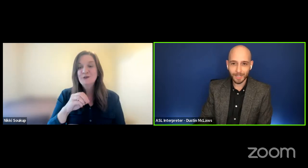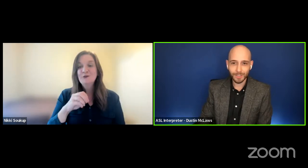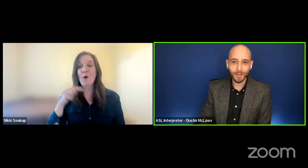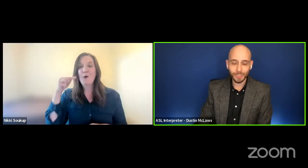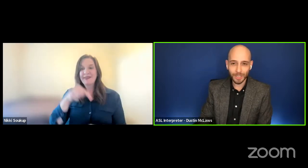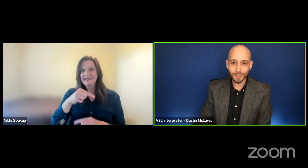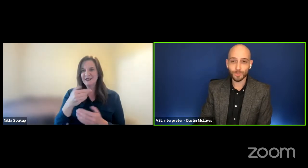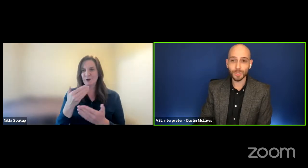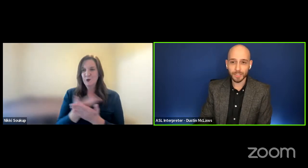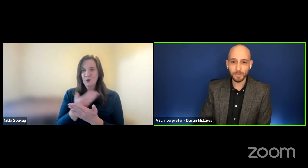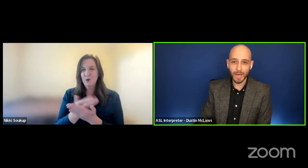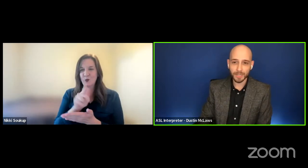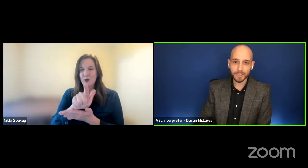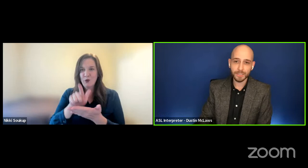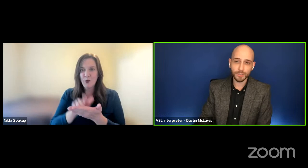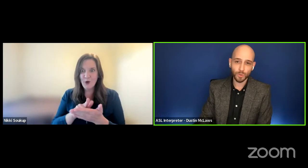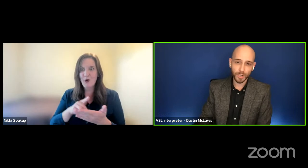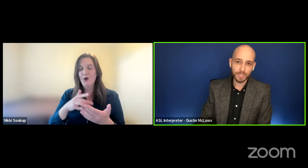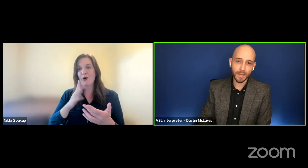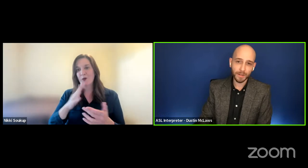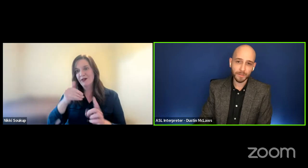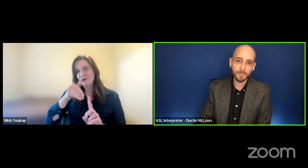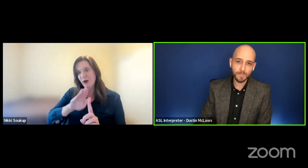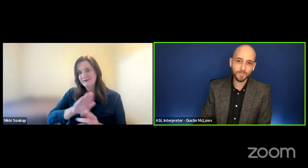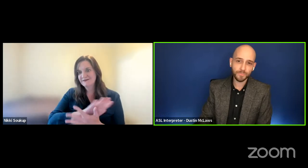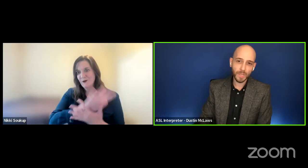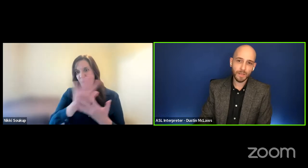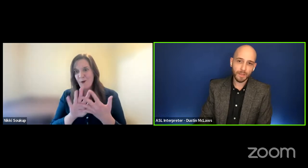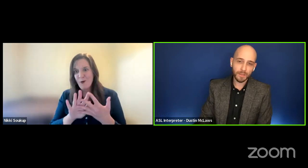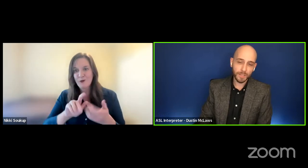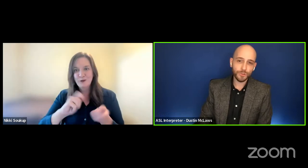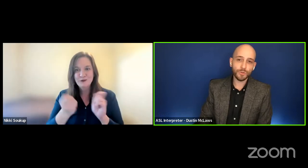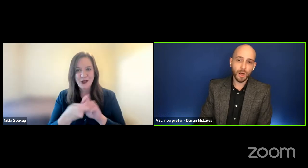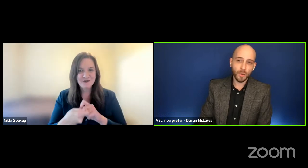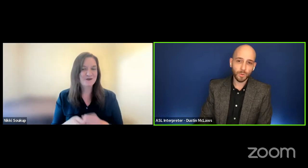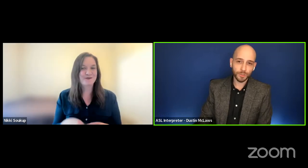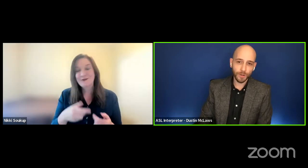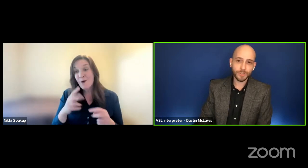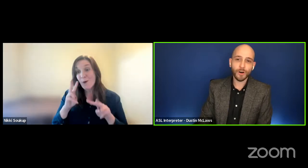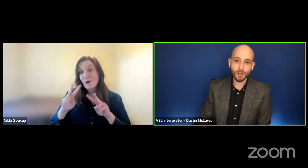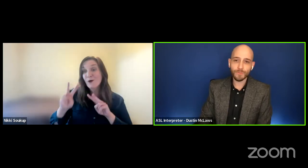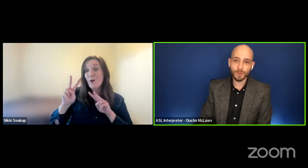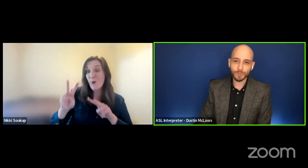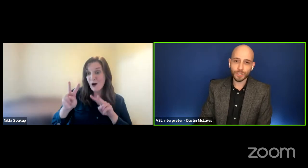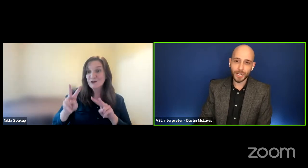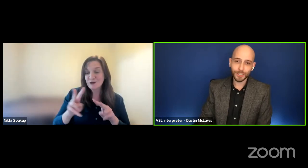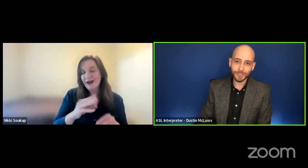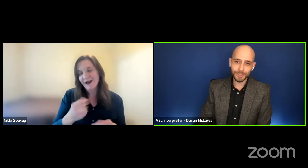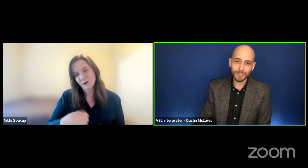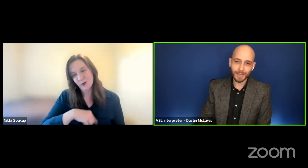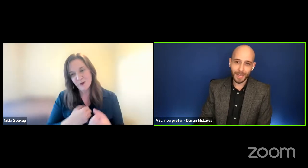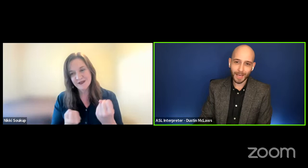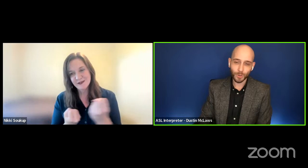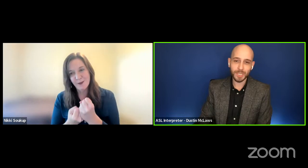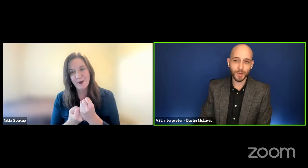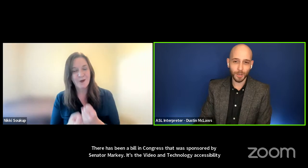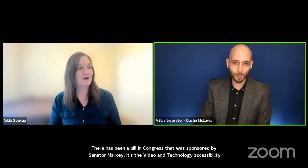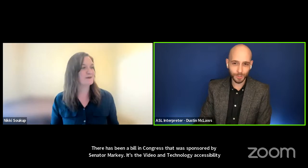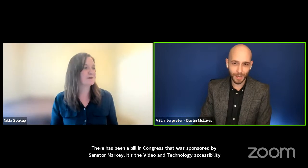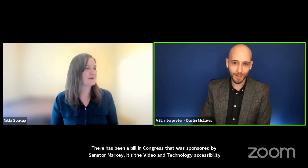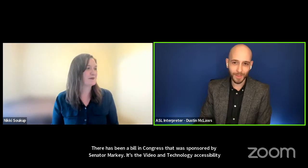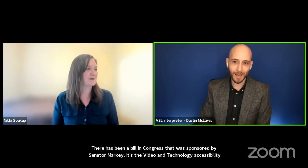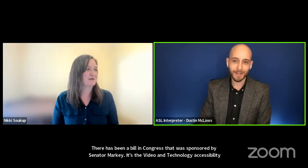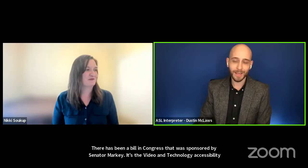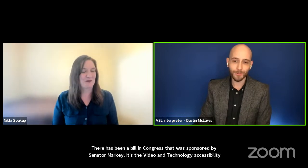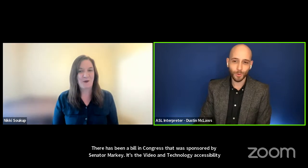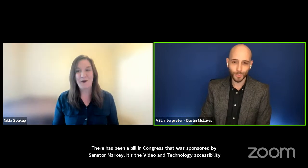as that technology has really expanded since 2010. This new law will address all of those changes, and we're keeping a